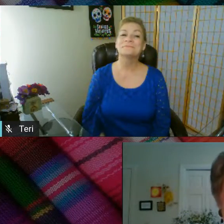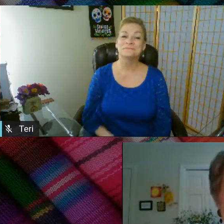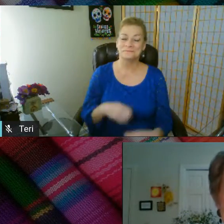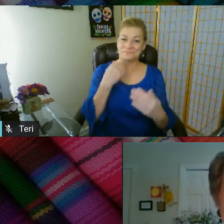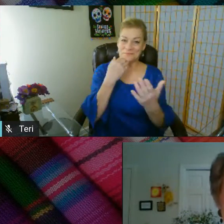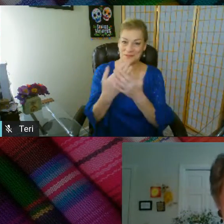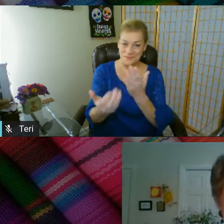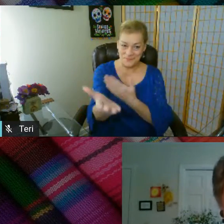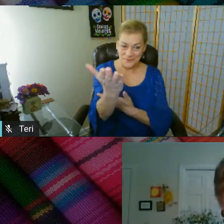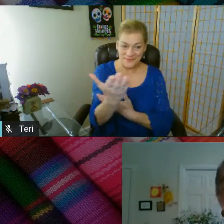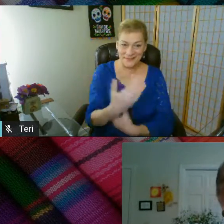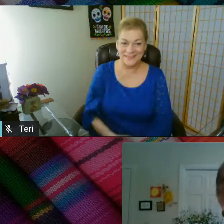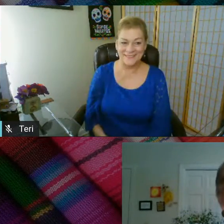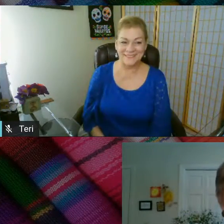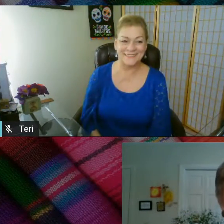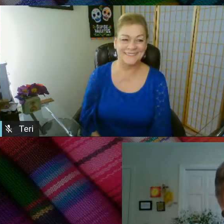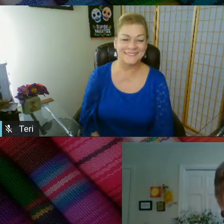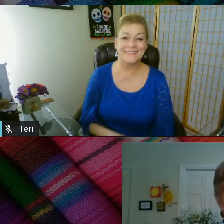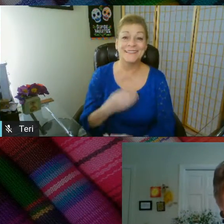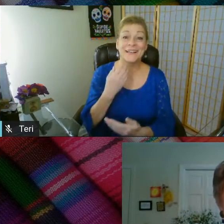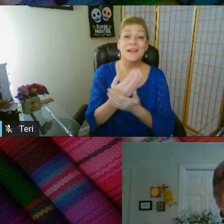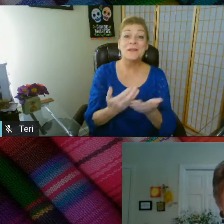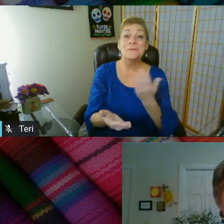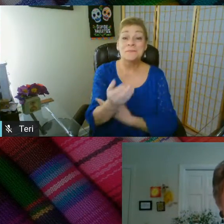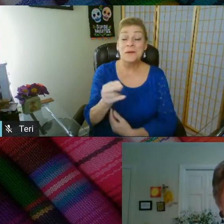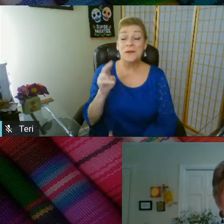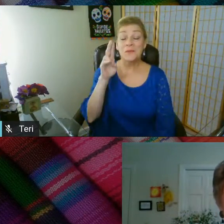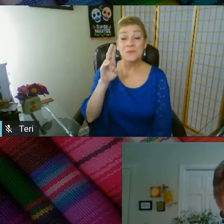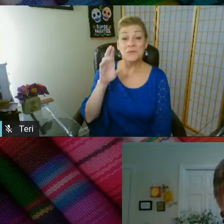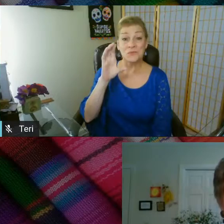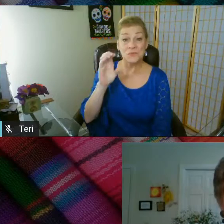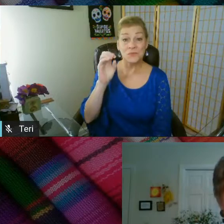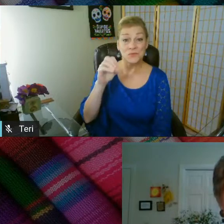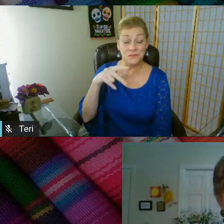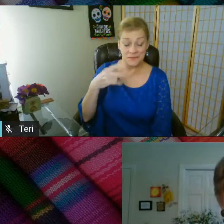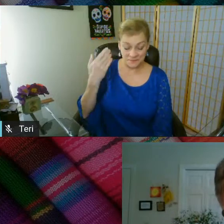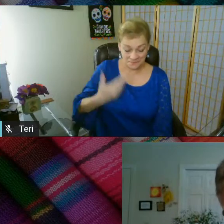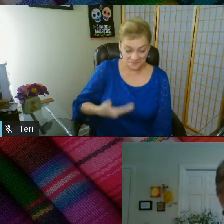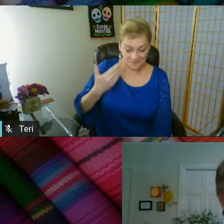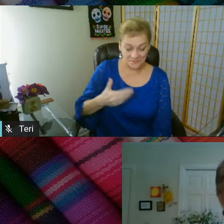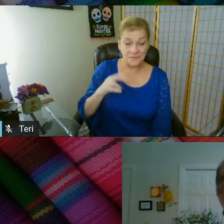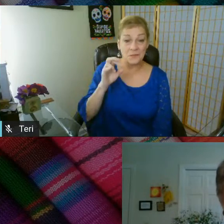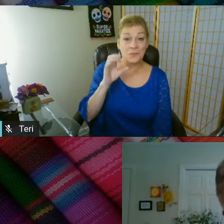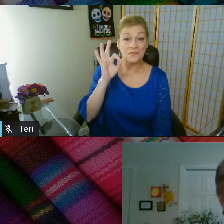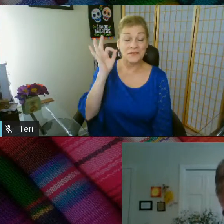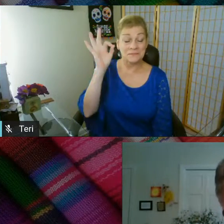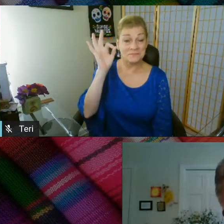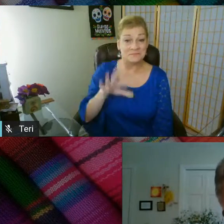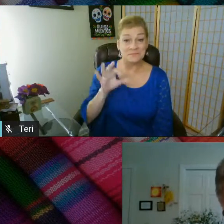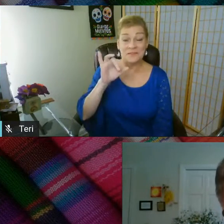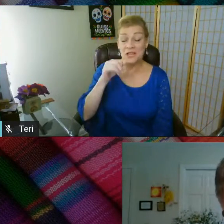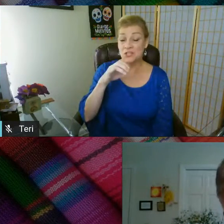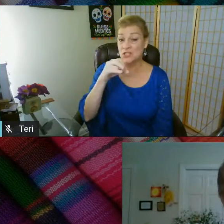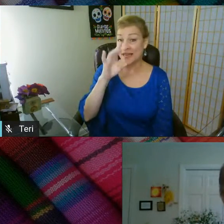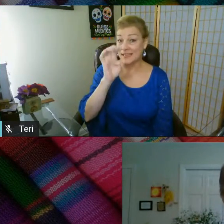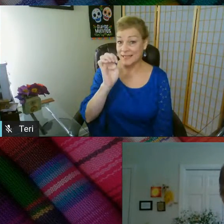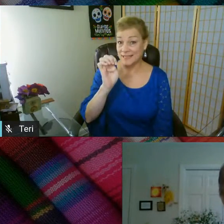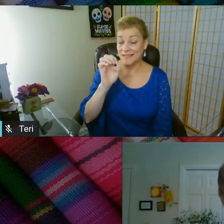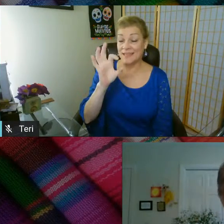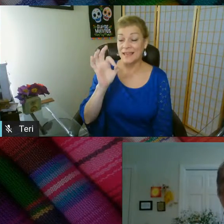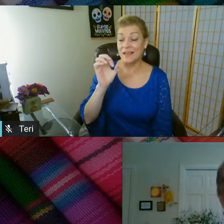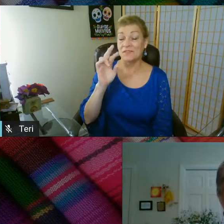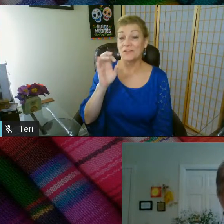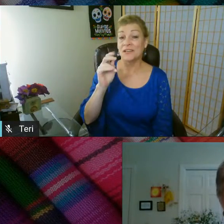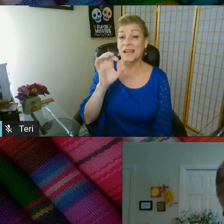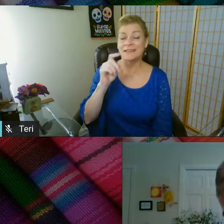Good morning. Good morning, Unity Church of Overland Park. I'm Reverend Jacquie Fernandez, and it is a great joy to be with you for our